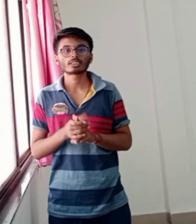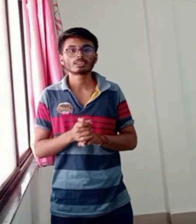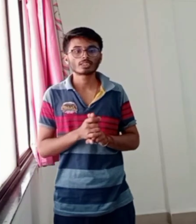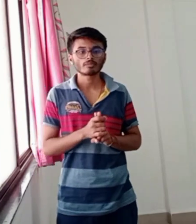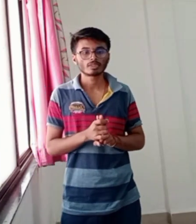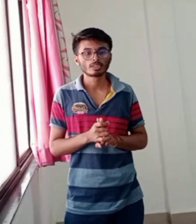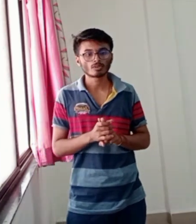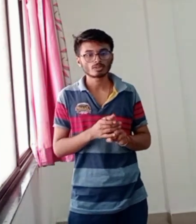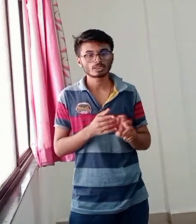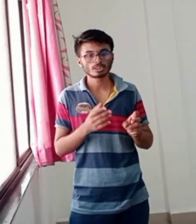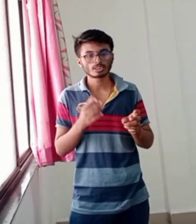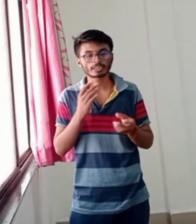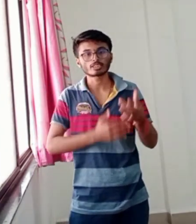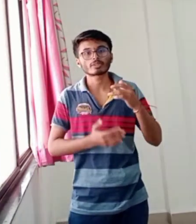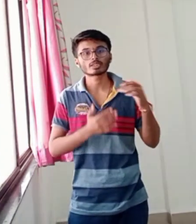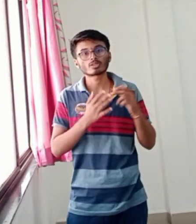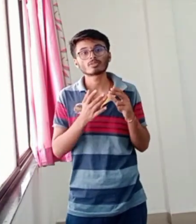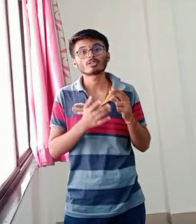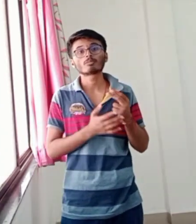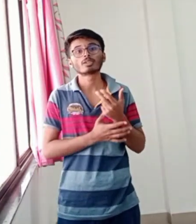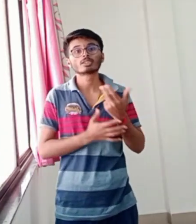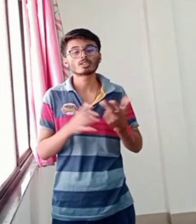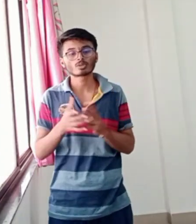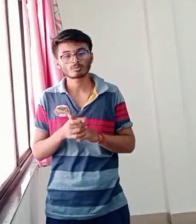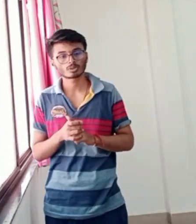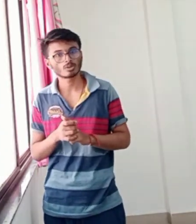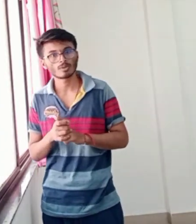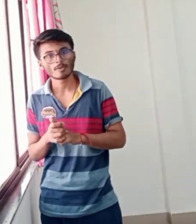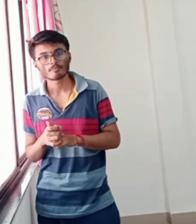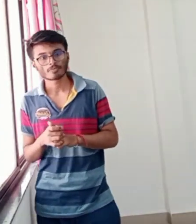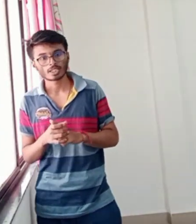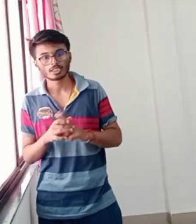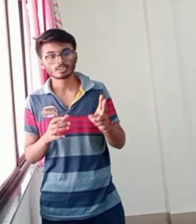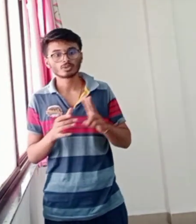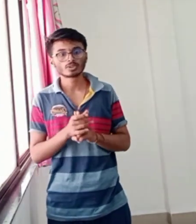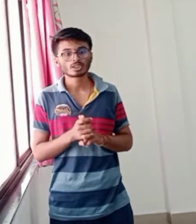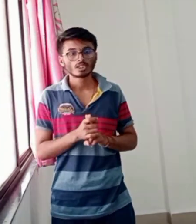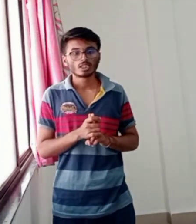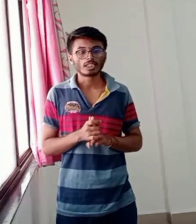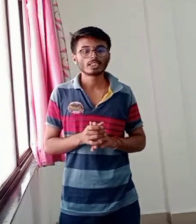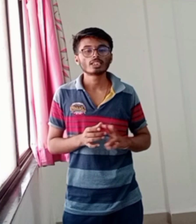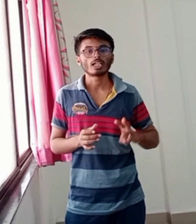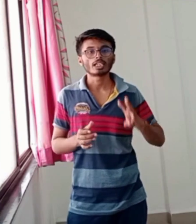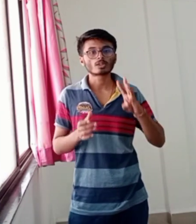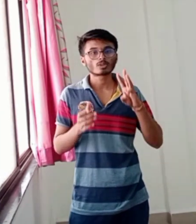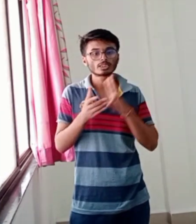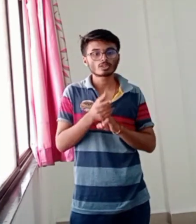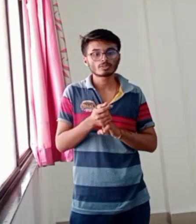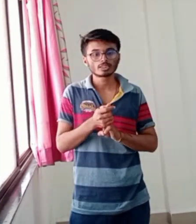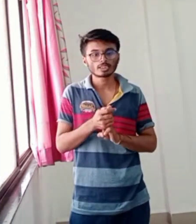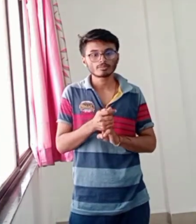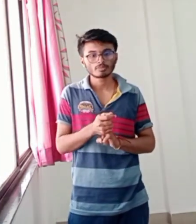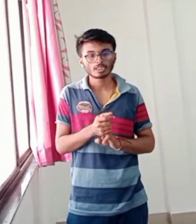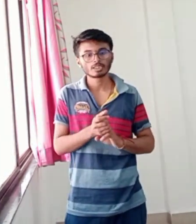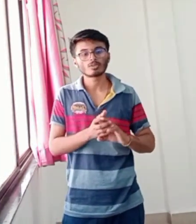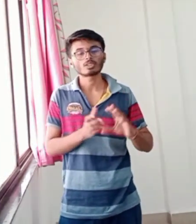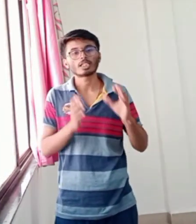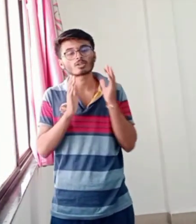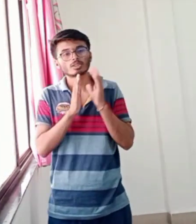enzyme involves in transferase of the functional group. So it is used. Then hydrolysis of the enzyme, it involves hydrolysis of